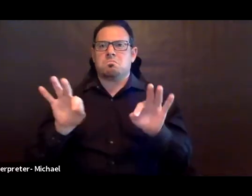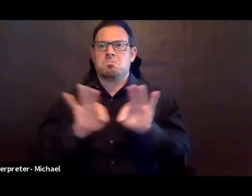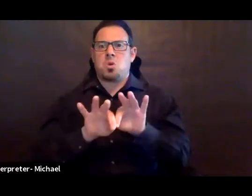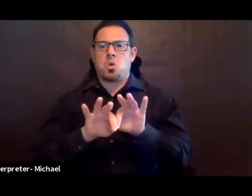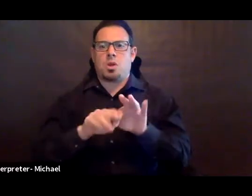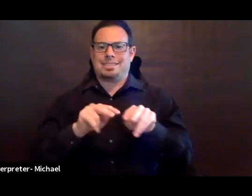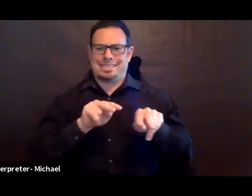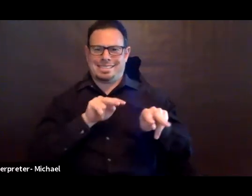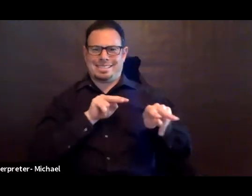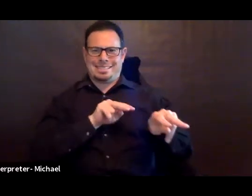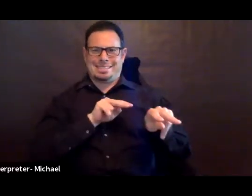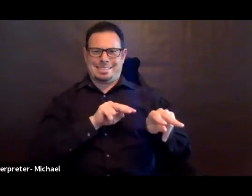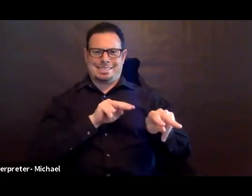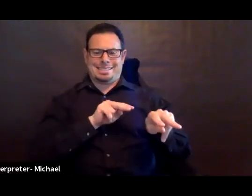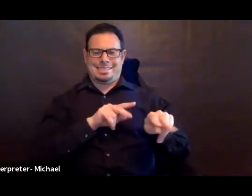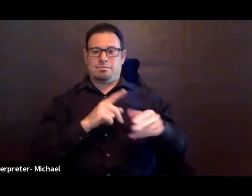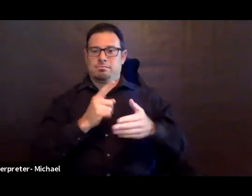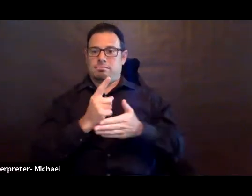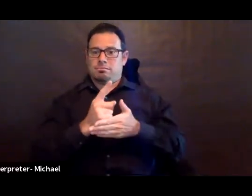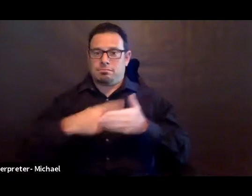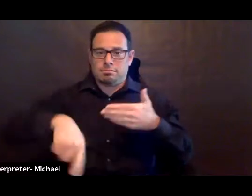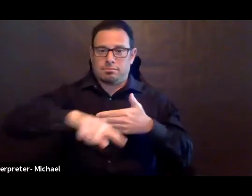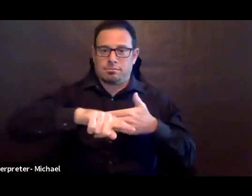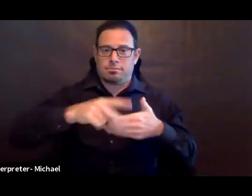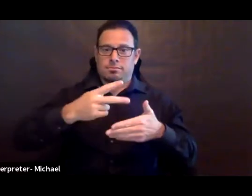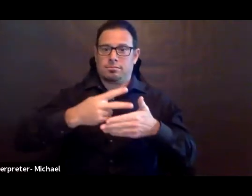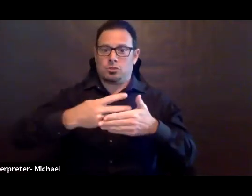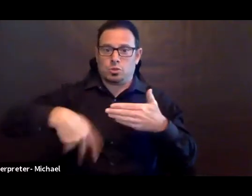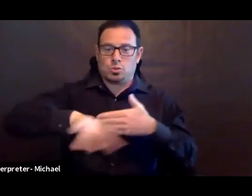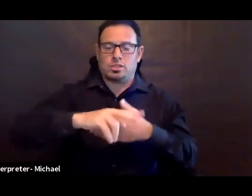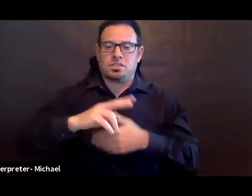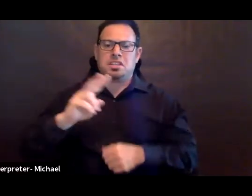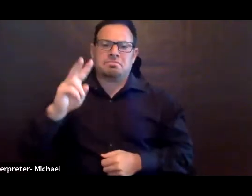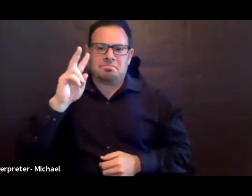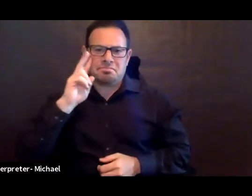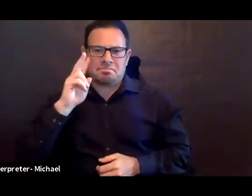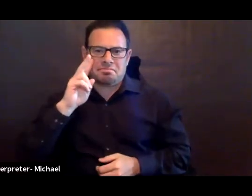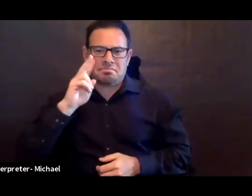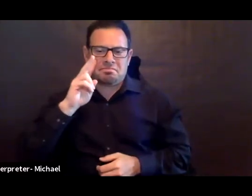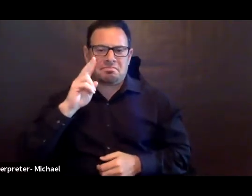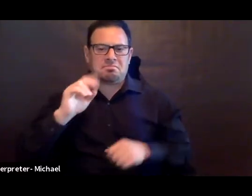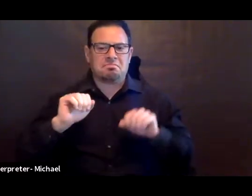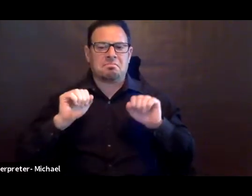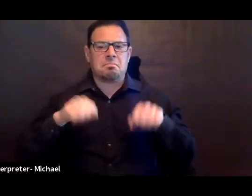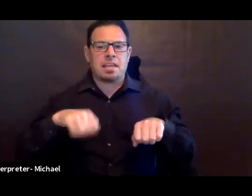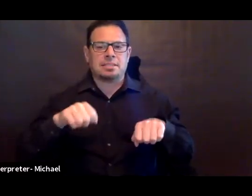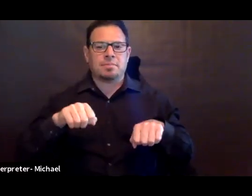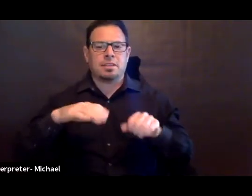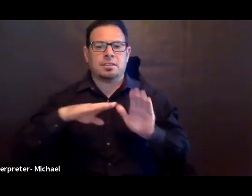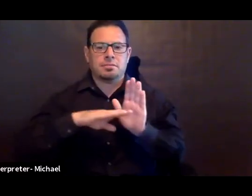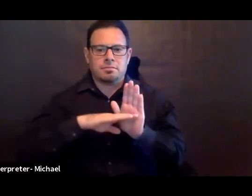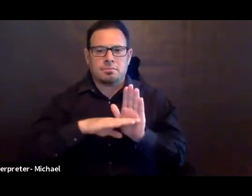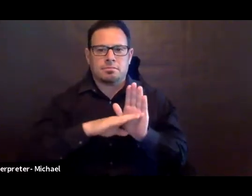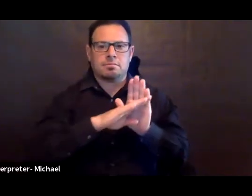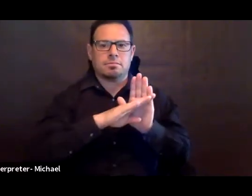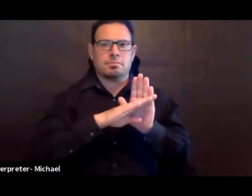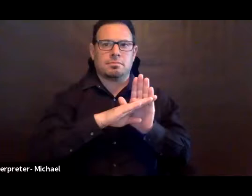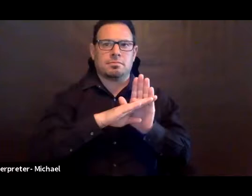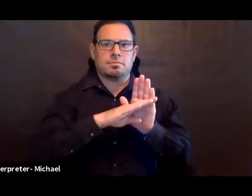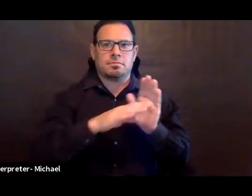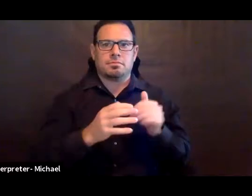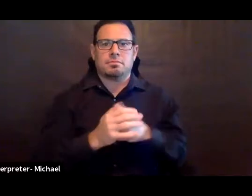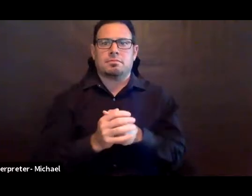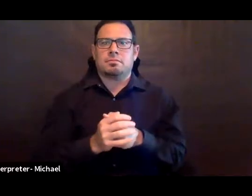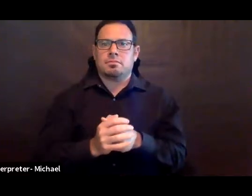been a while since we've talked about the global and United States context, but this is relevant, especially when we talk about things like